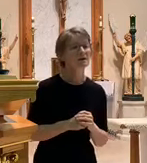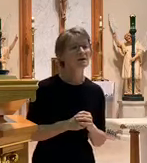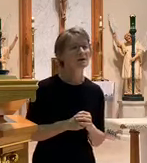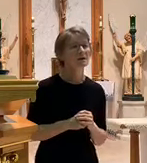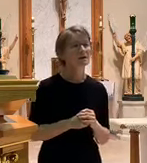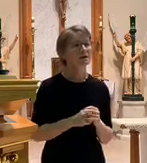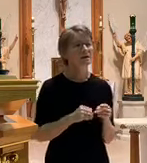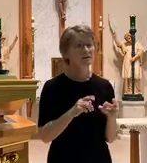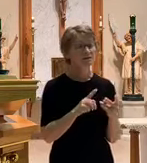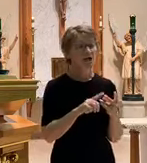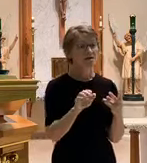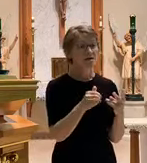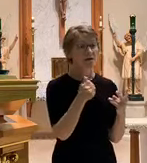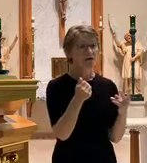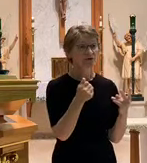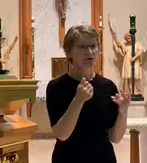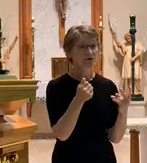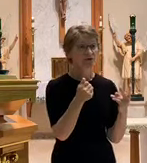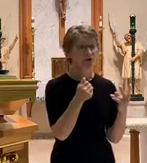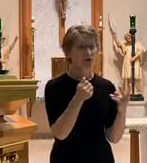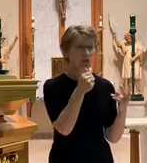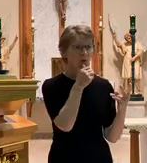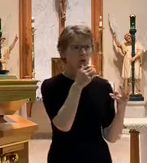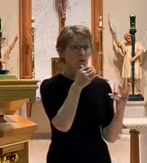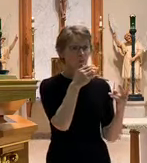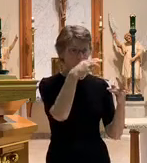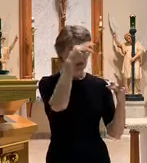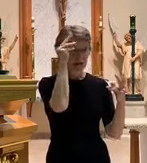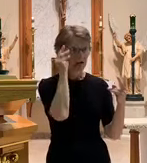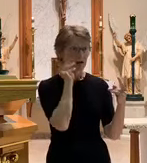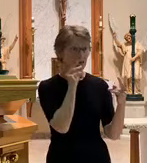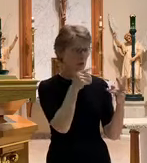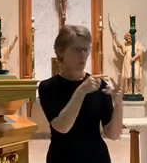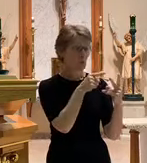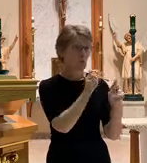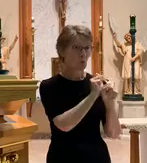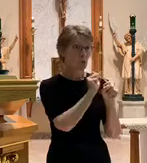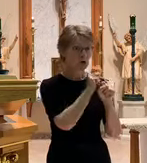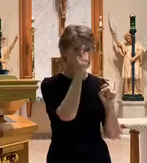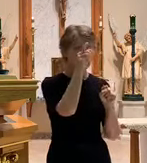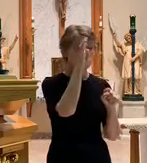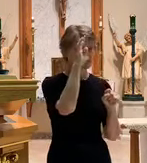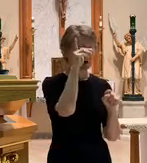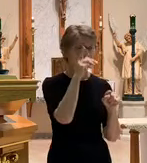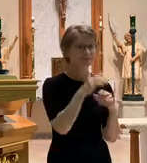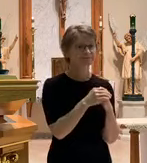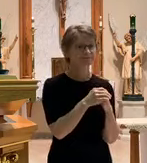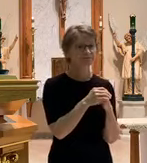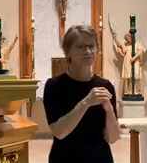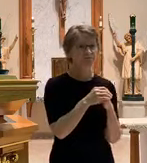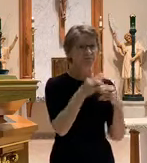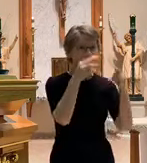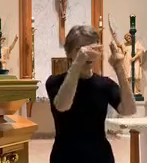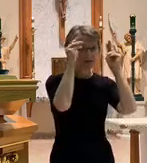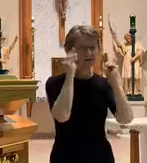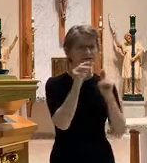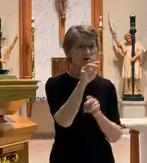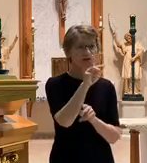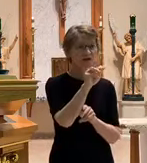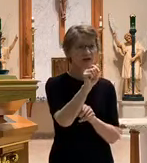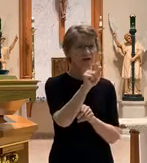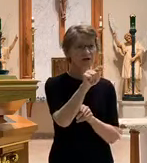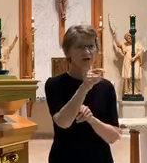I've gotten to know a little bit. Her name is Sister Kathleen Atkinson. The Atkinsons is a big family name down